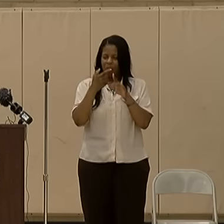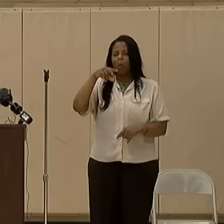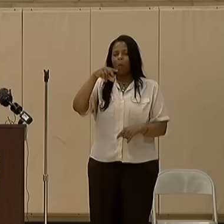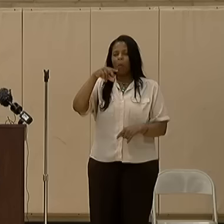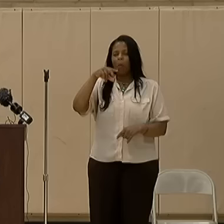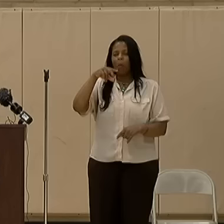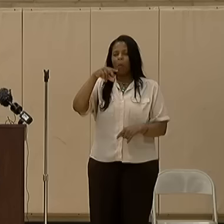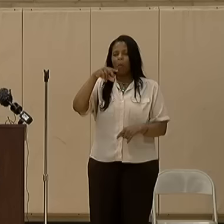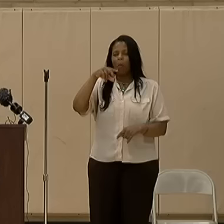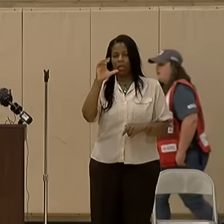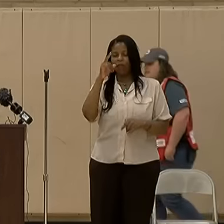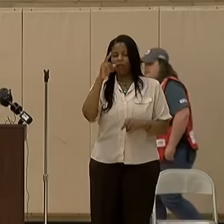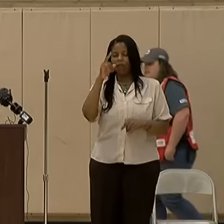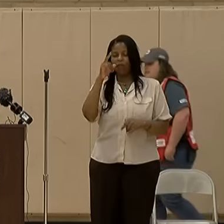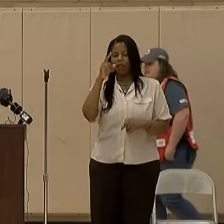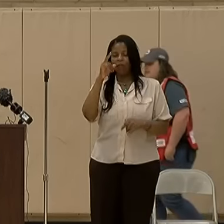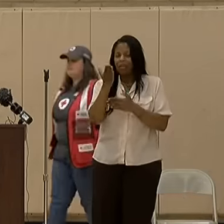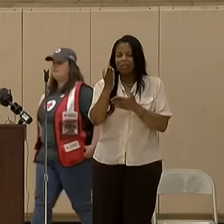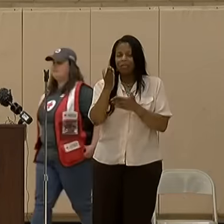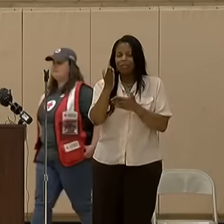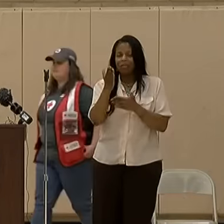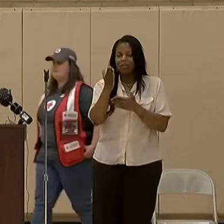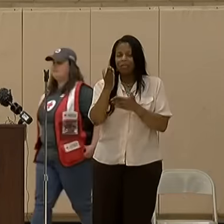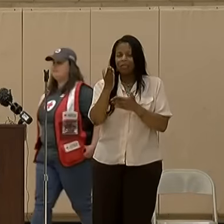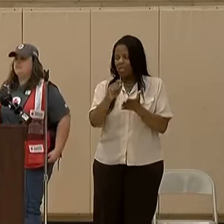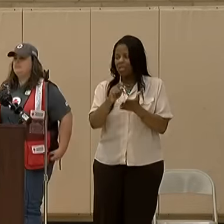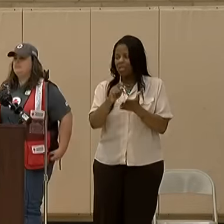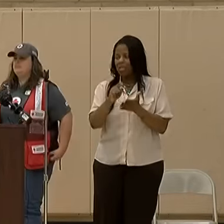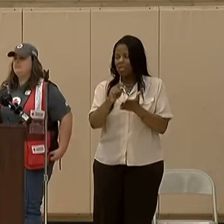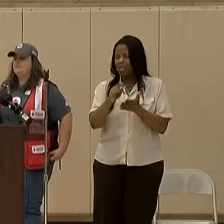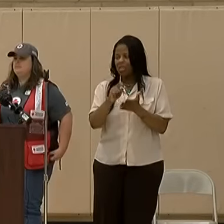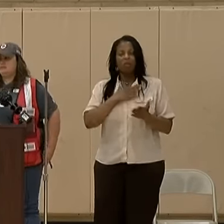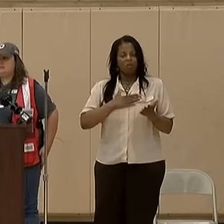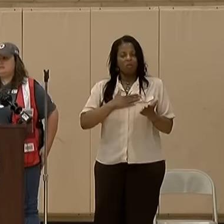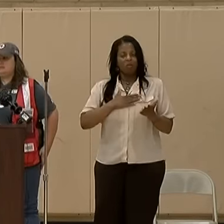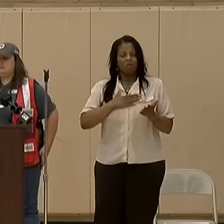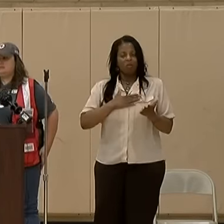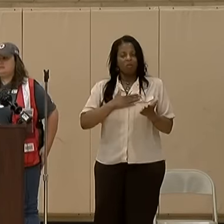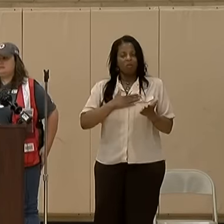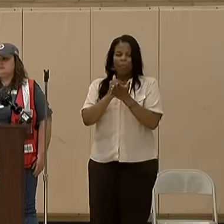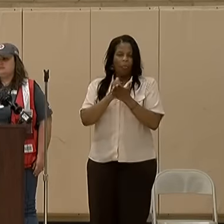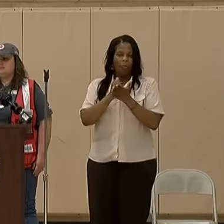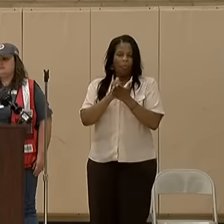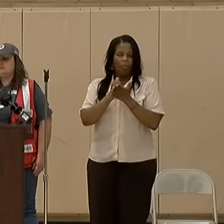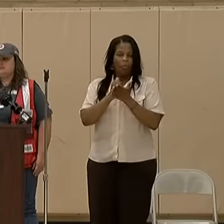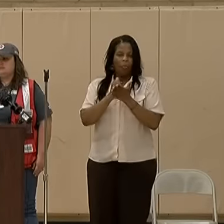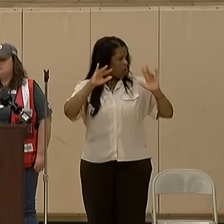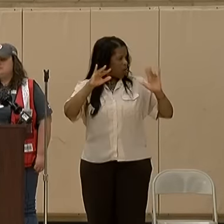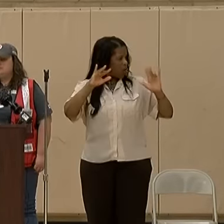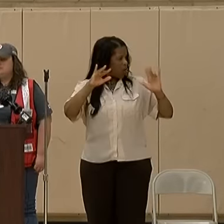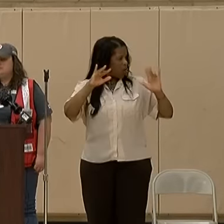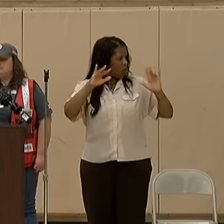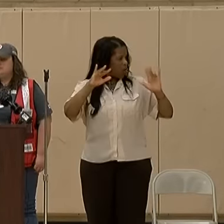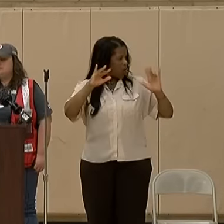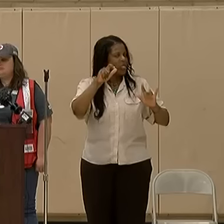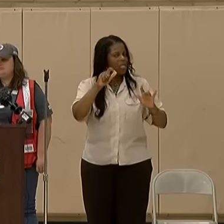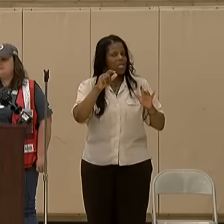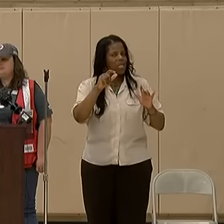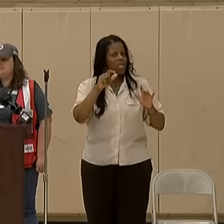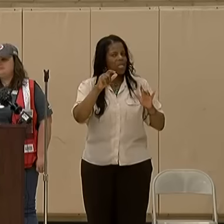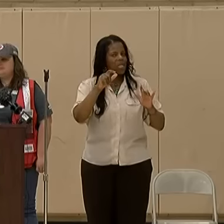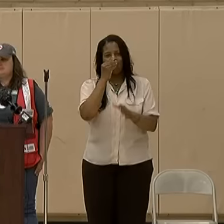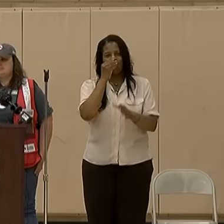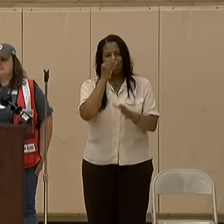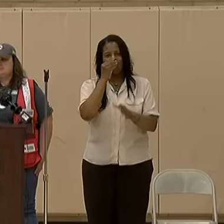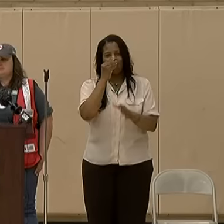supplies? If you'd like to come up, Jessica. So to make it clear, please help us spread the good rumor. We do not need any